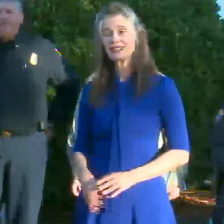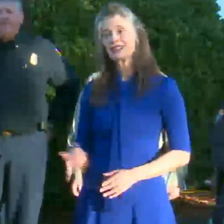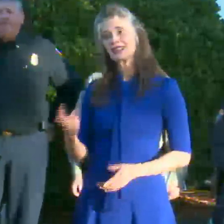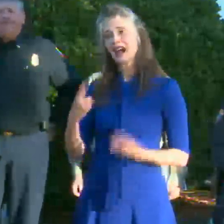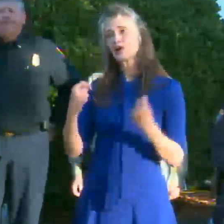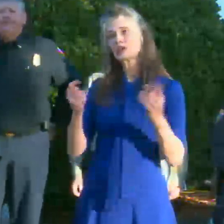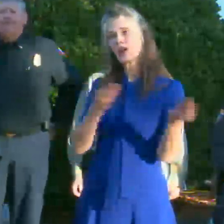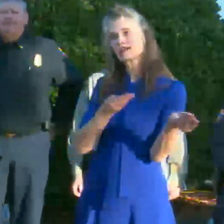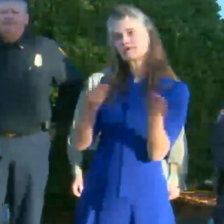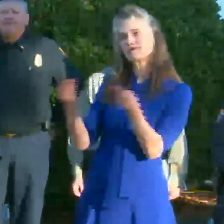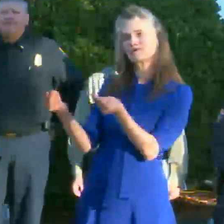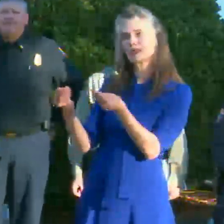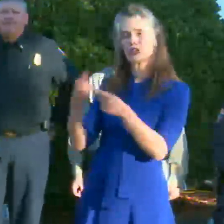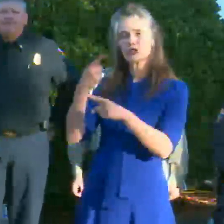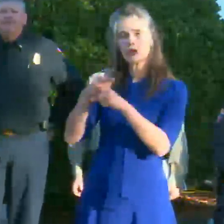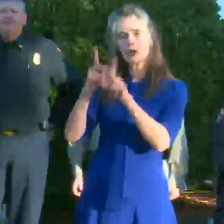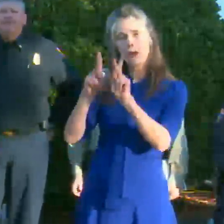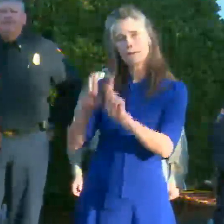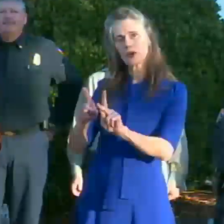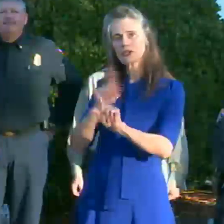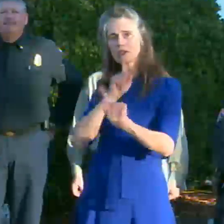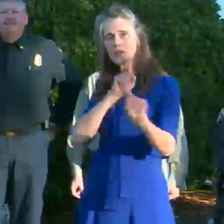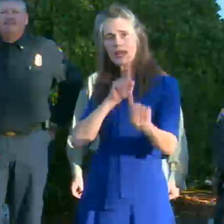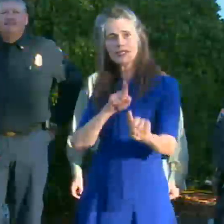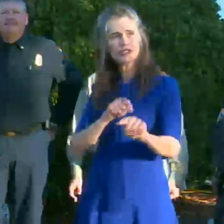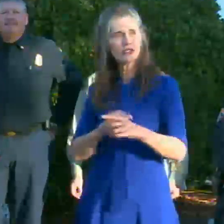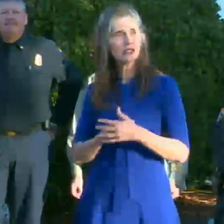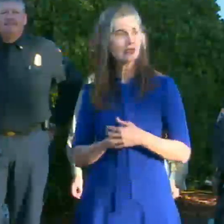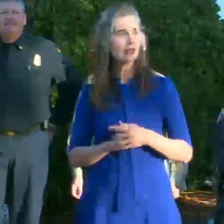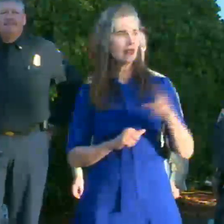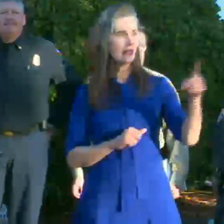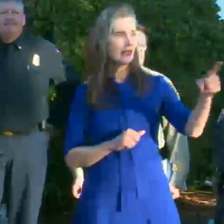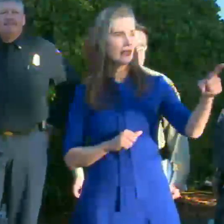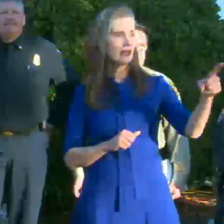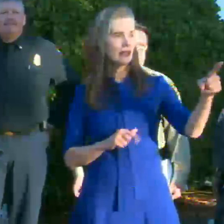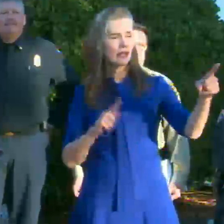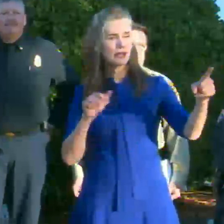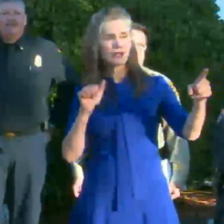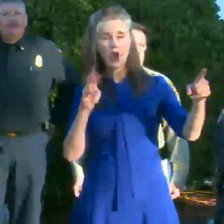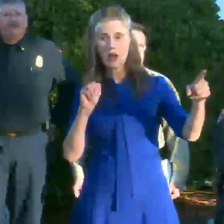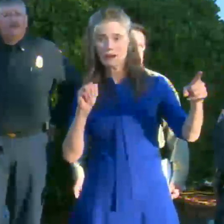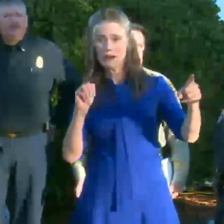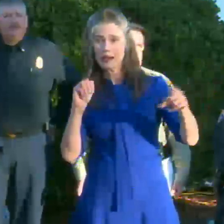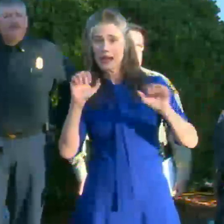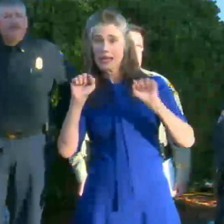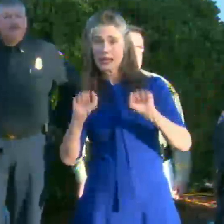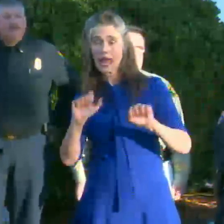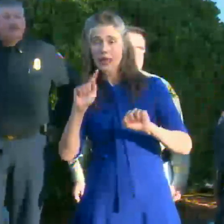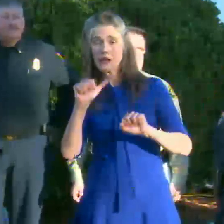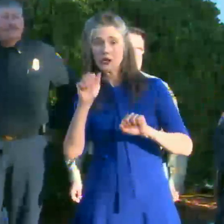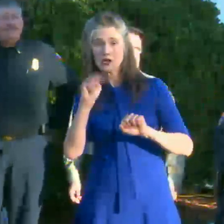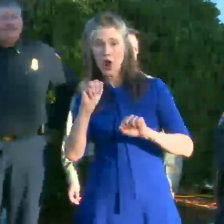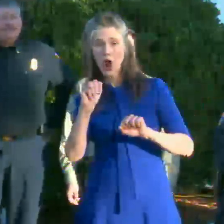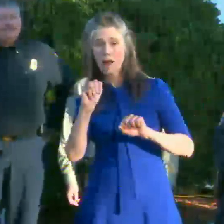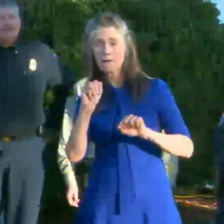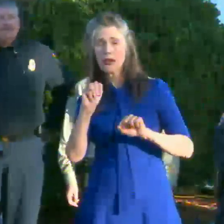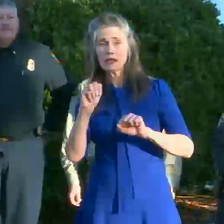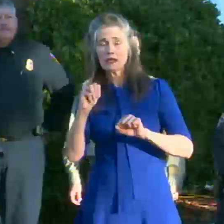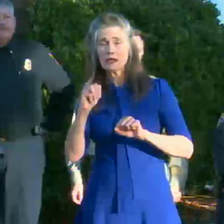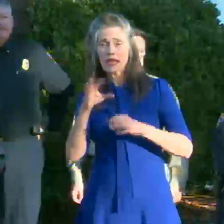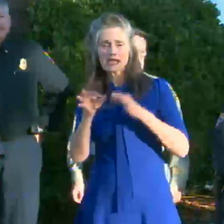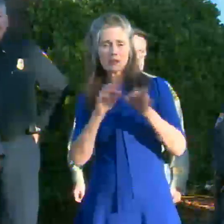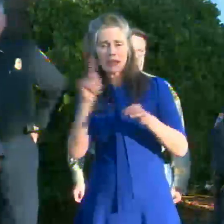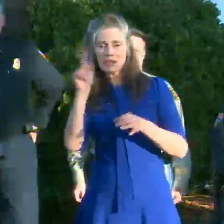right representative. Tom? Wondering if someone could talk and explain where all this material is being disposed